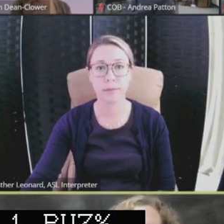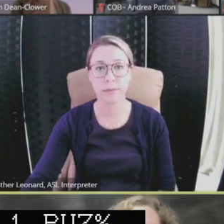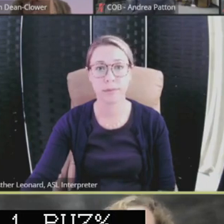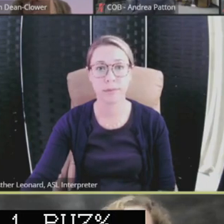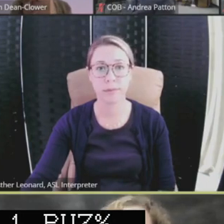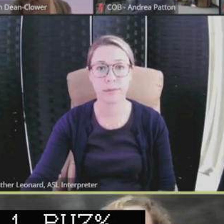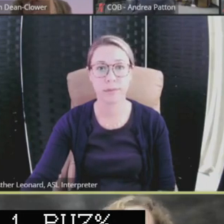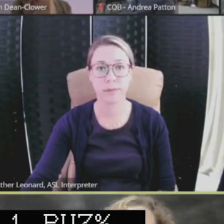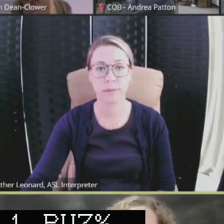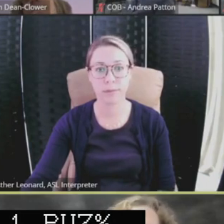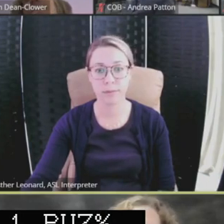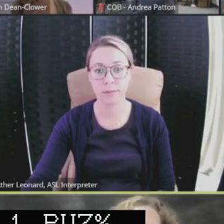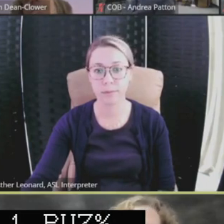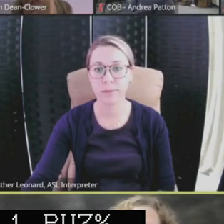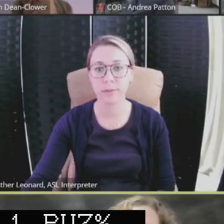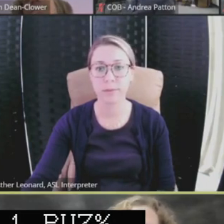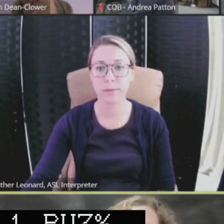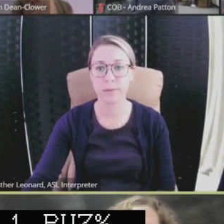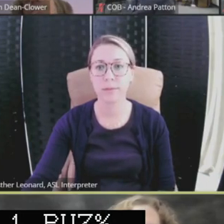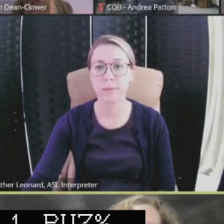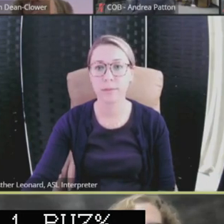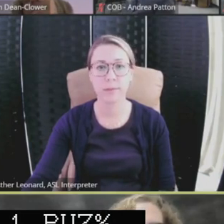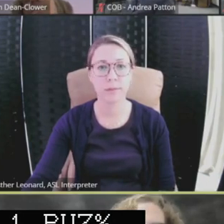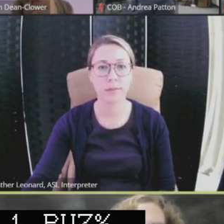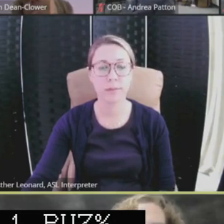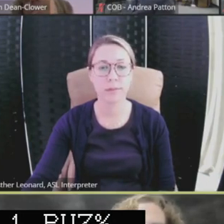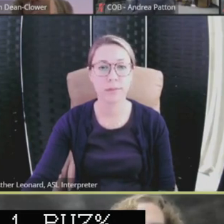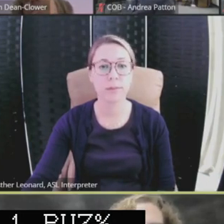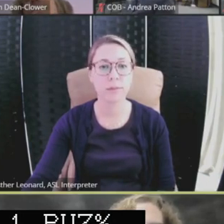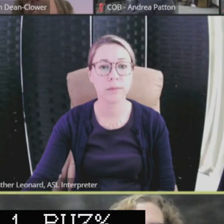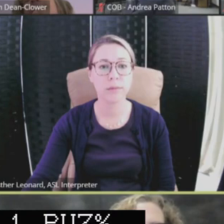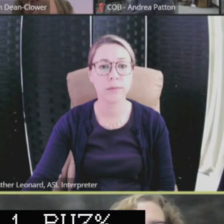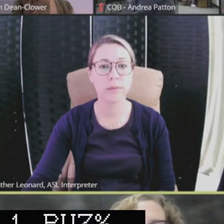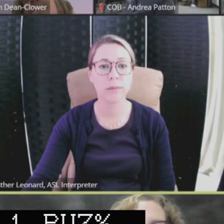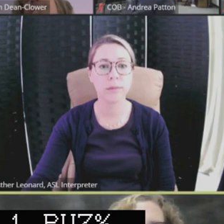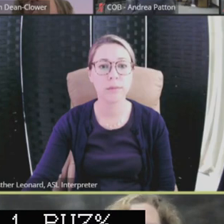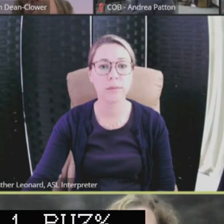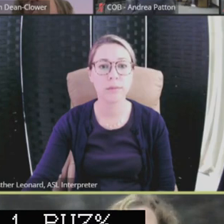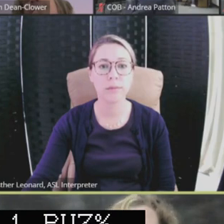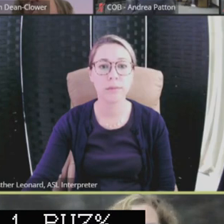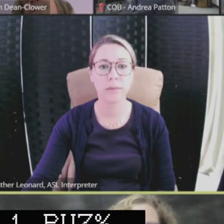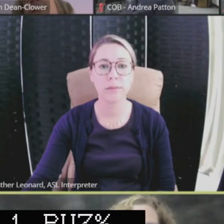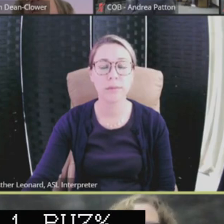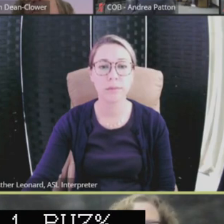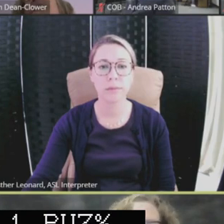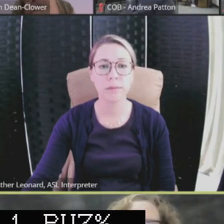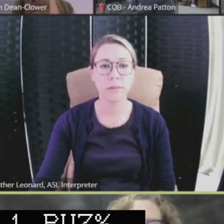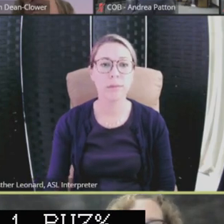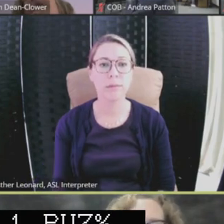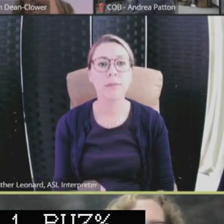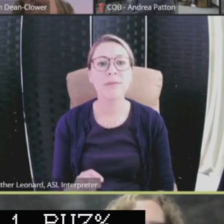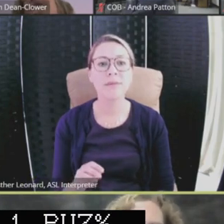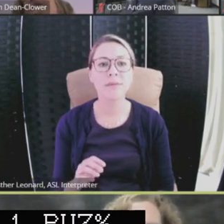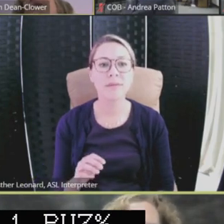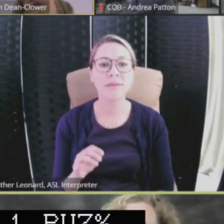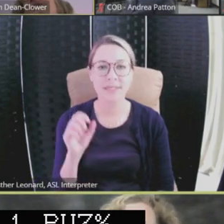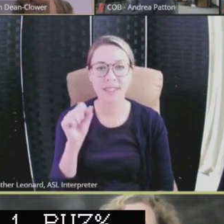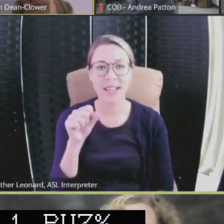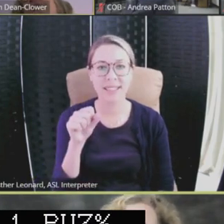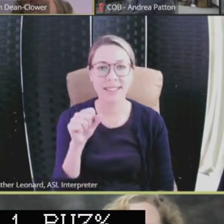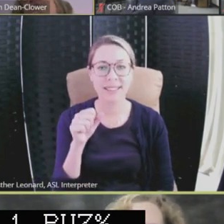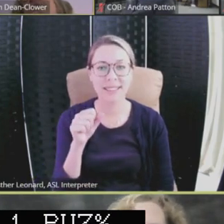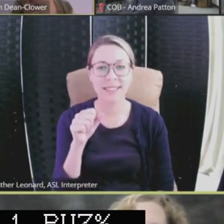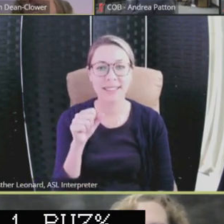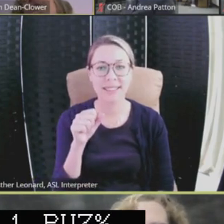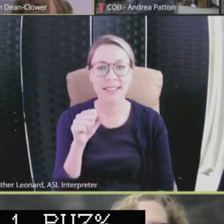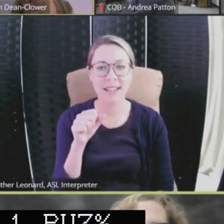Thank you, Fisha. And I see Elizabeth. Go ahead. Yes, I'm glad it did